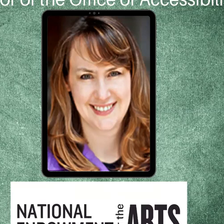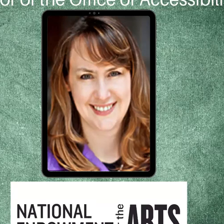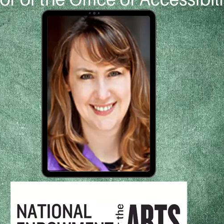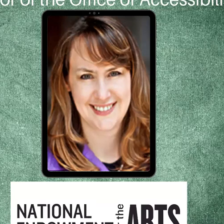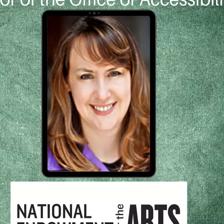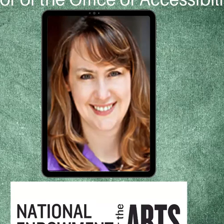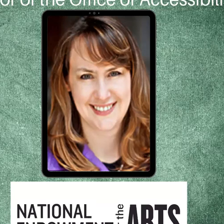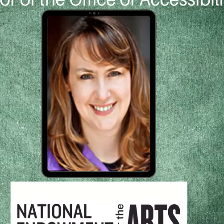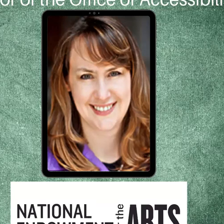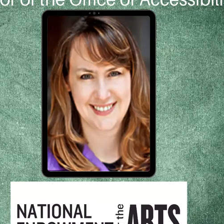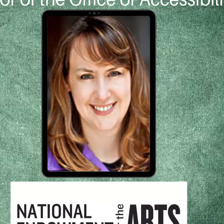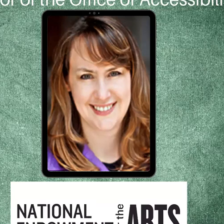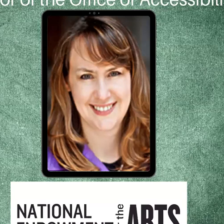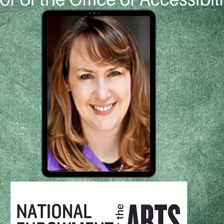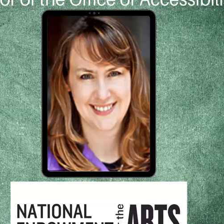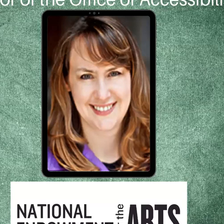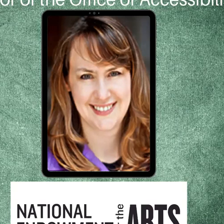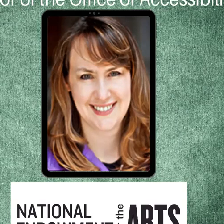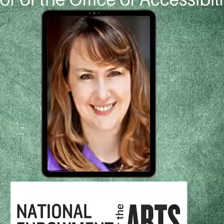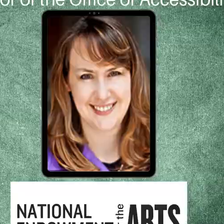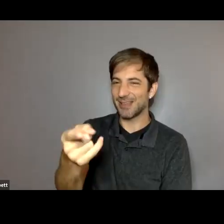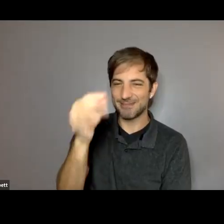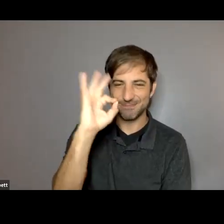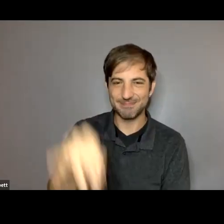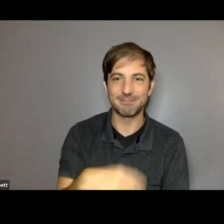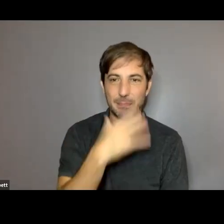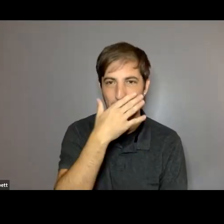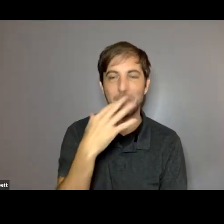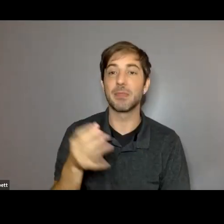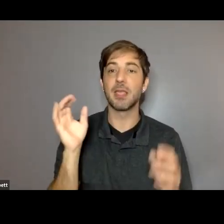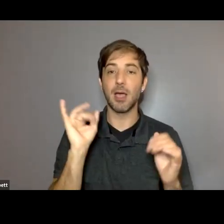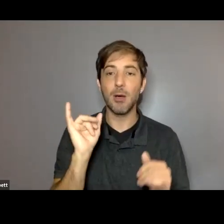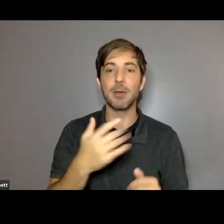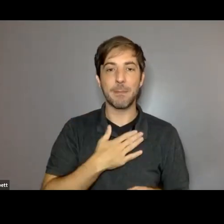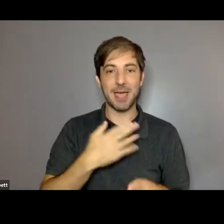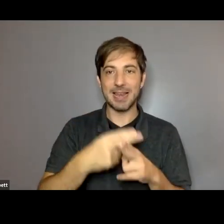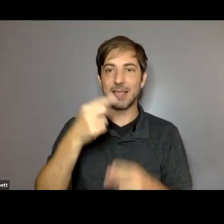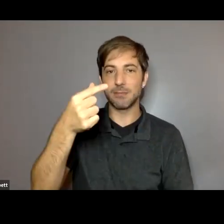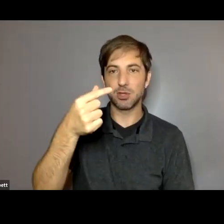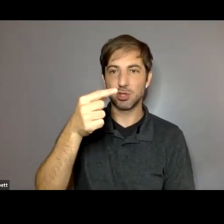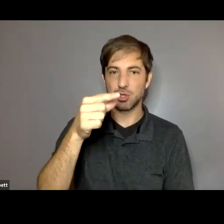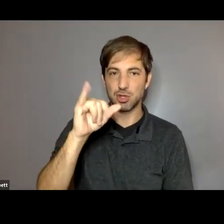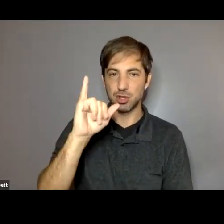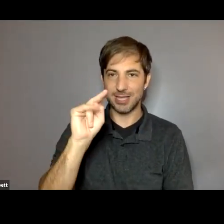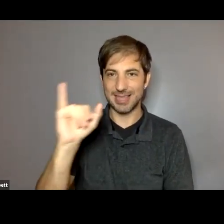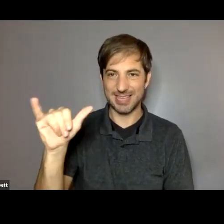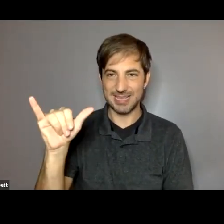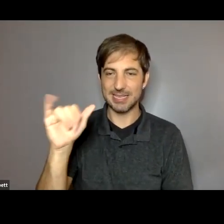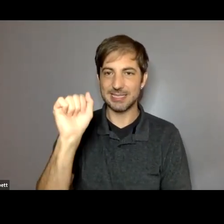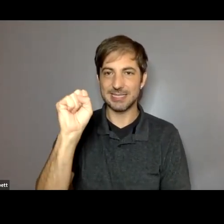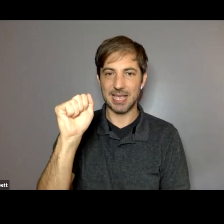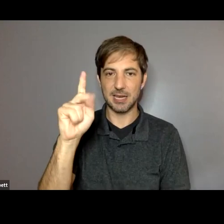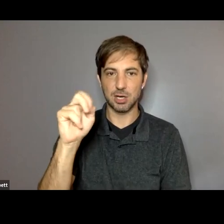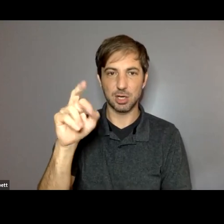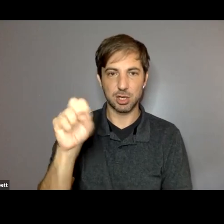Can you hear me? Yes, now I got you. Okay. I'm Ginny Sanders. I am a white female